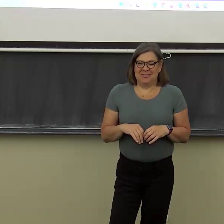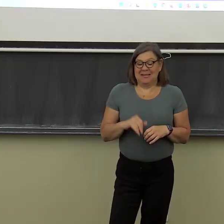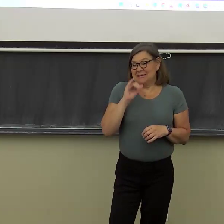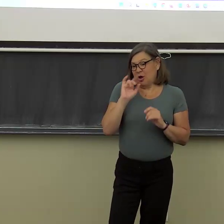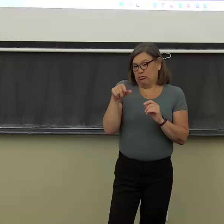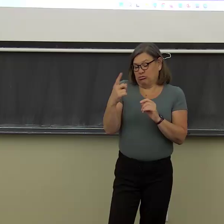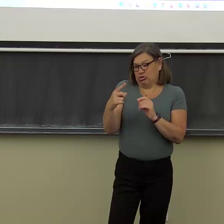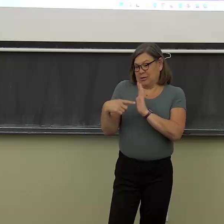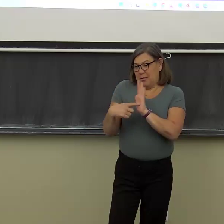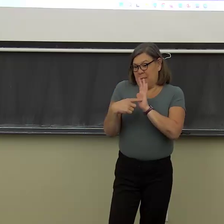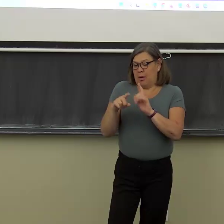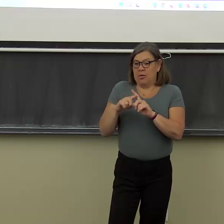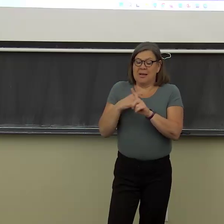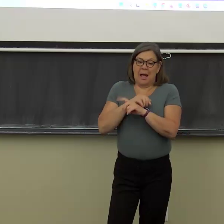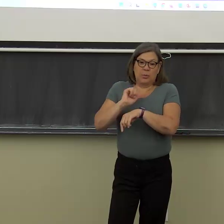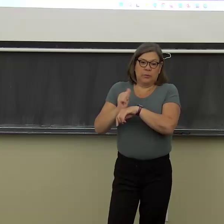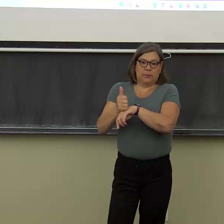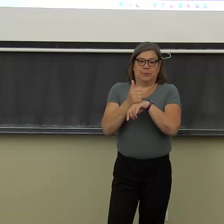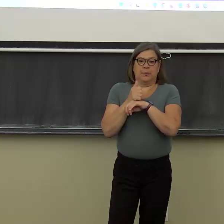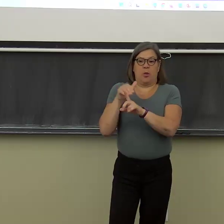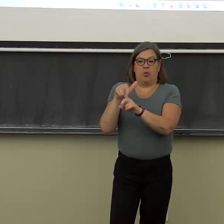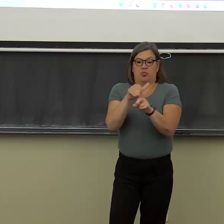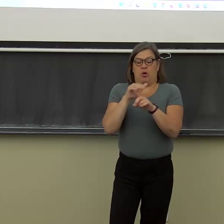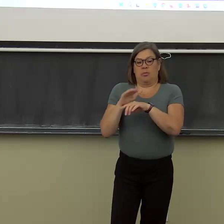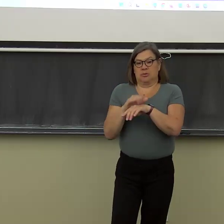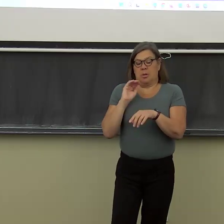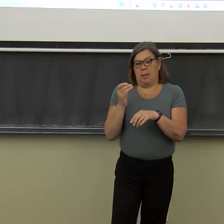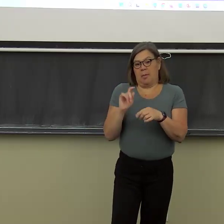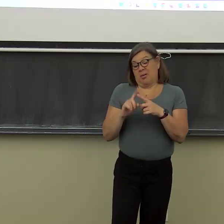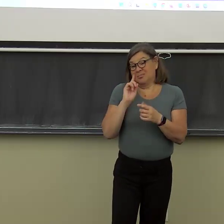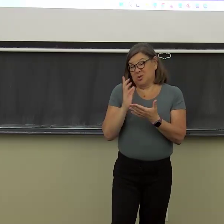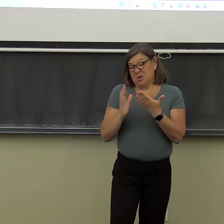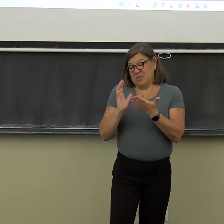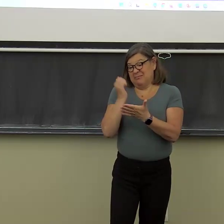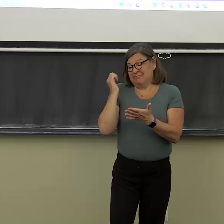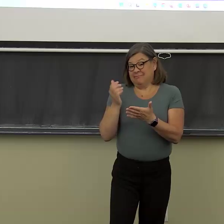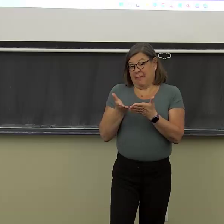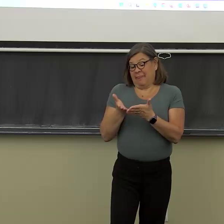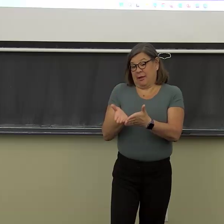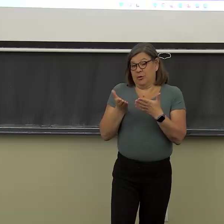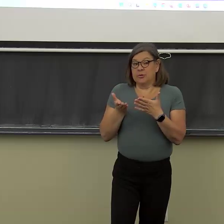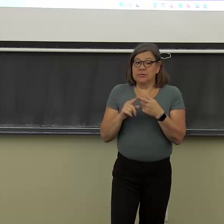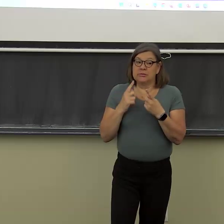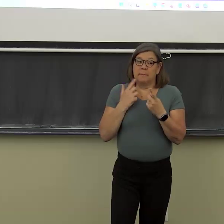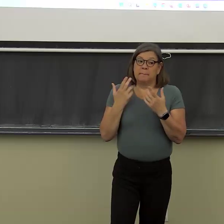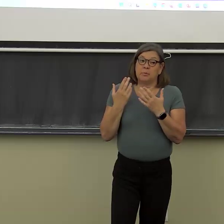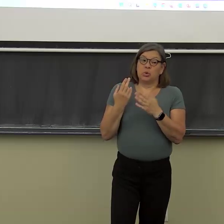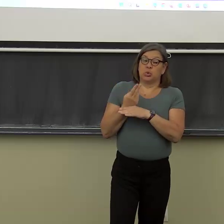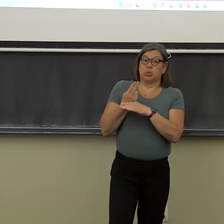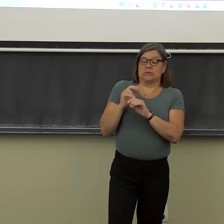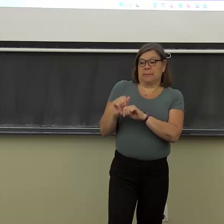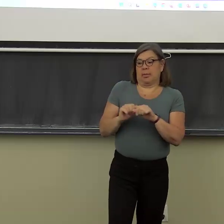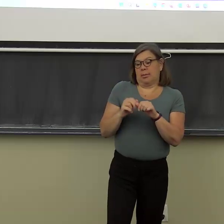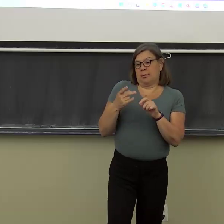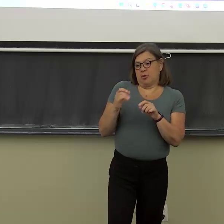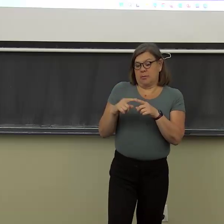just the models, but how you engineer the prompts on the models. Mm-hmm. So I think there might be some opportunity, maybe there are some reasonable prompts that we can